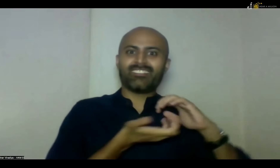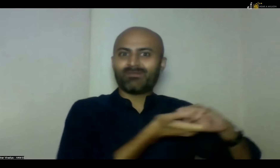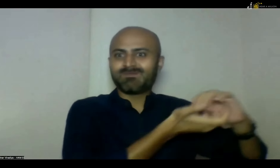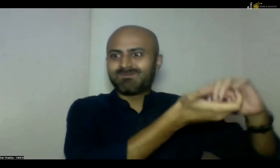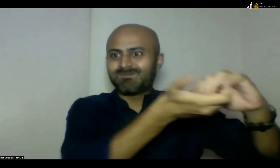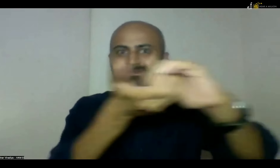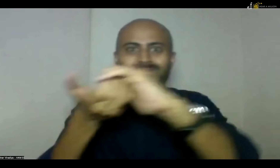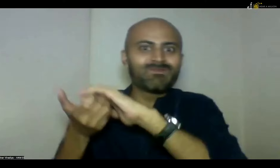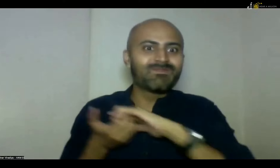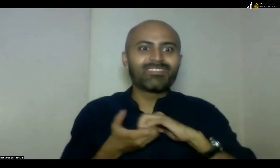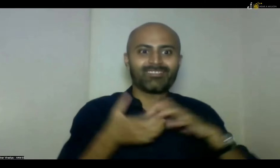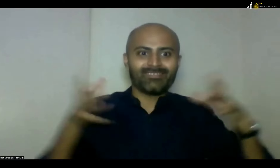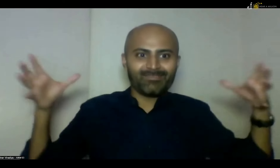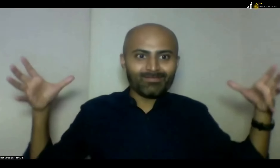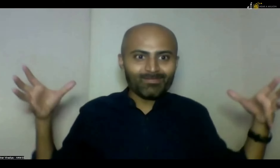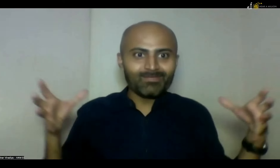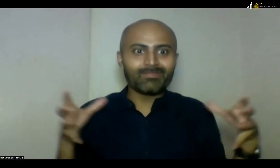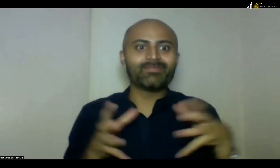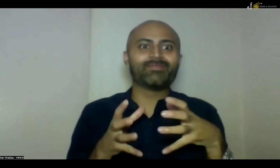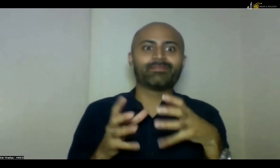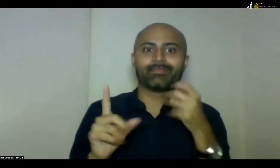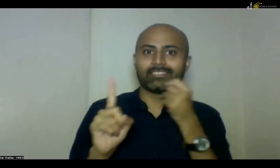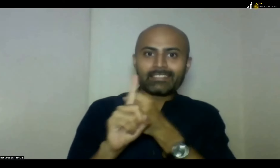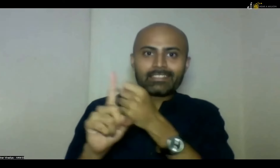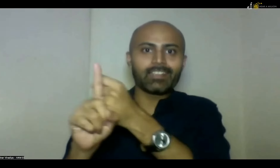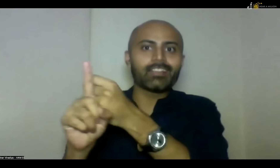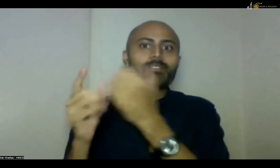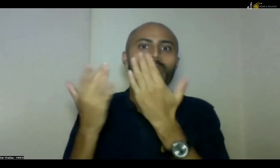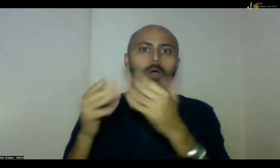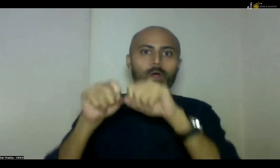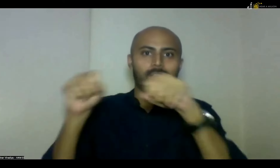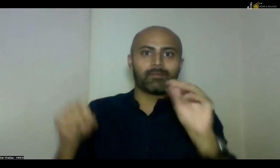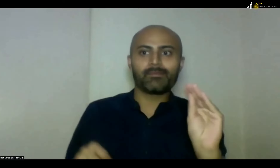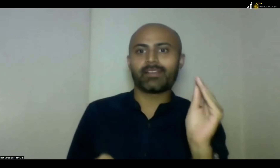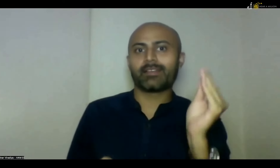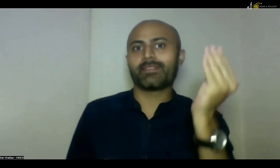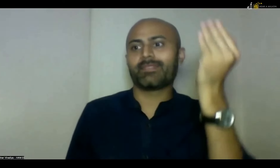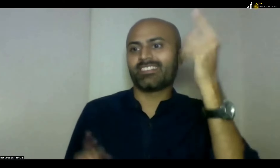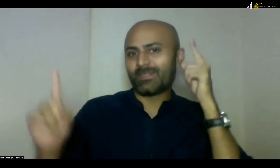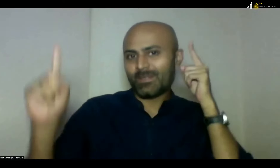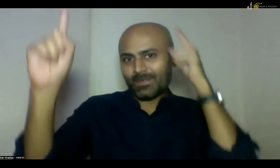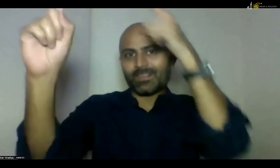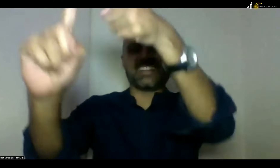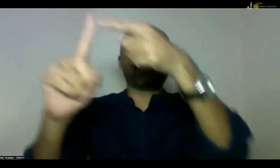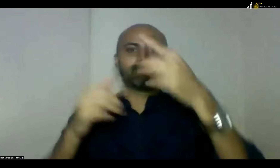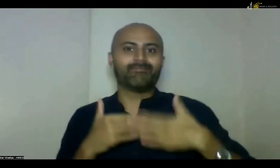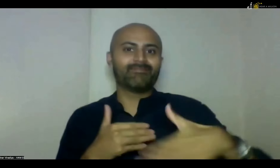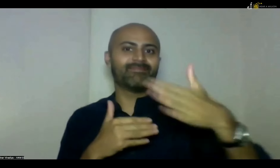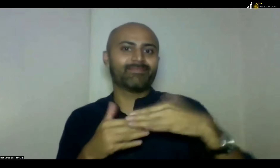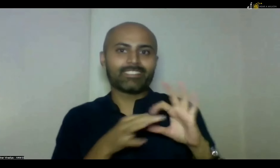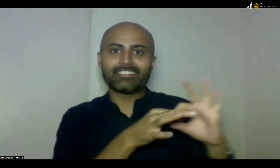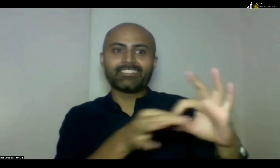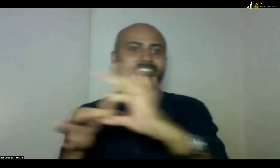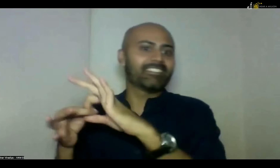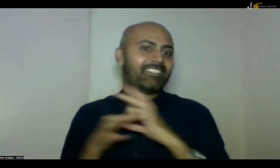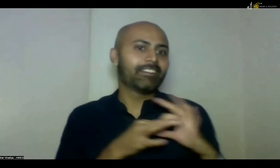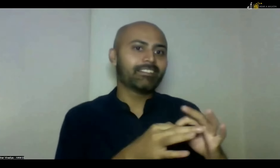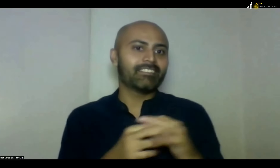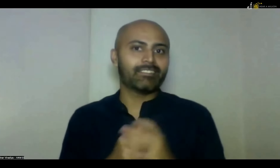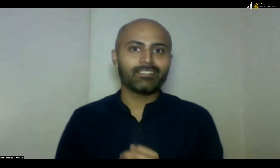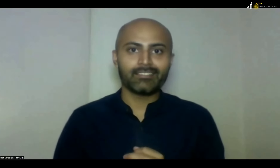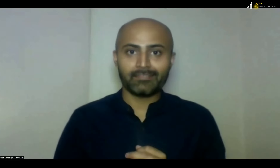in India. Only a Hera Million people can't do it. We need to have a support from other people as well. That's how we